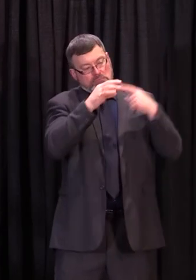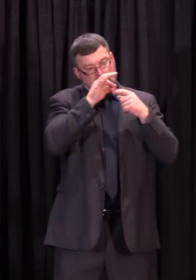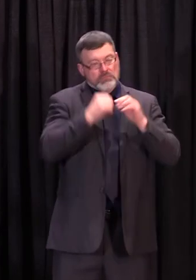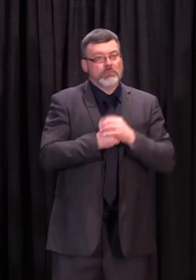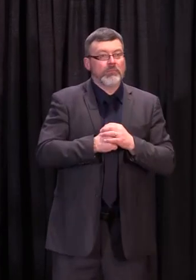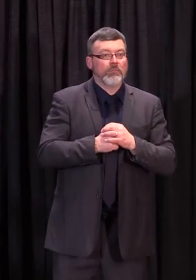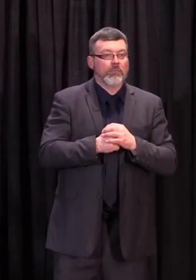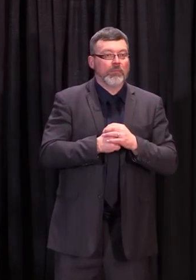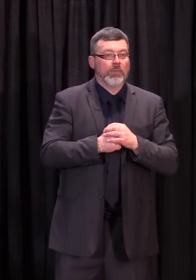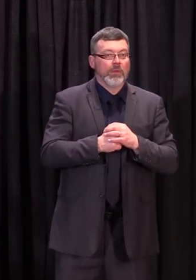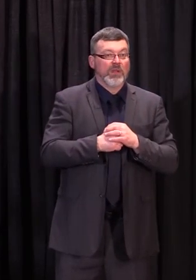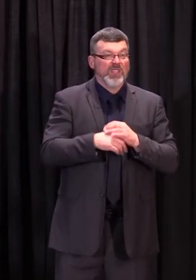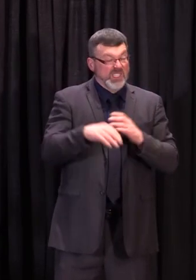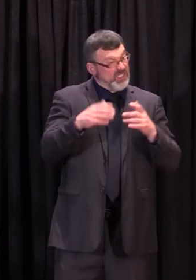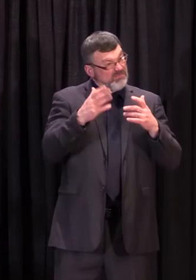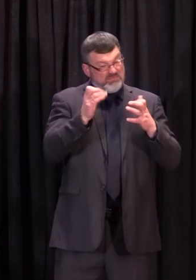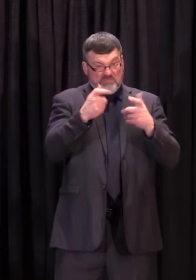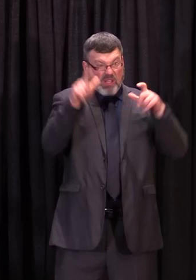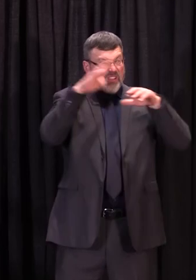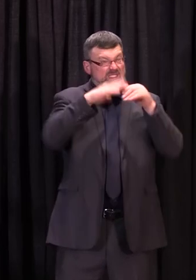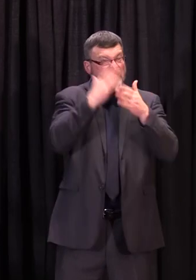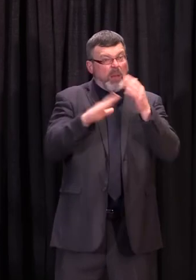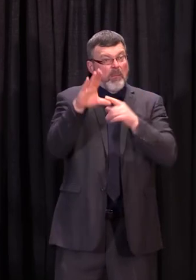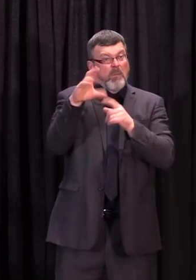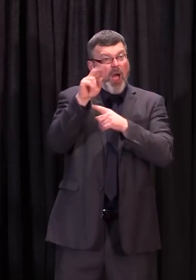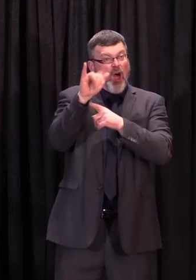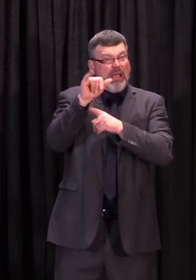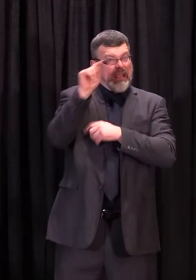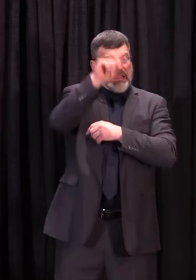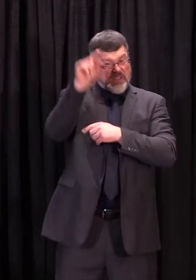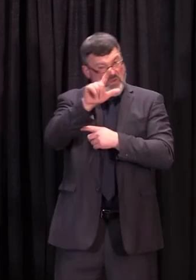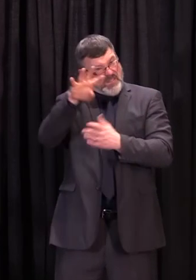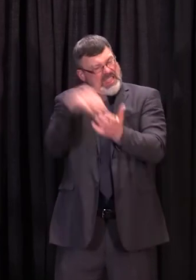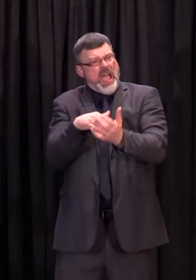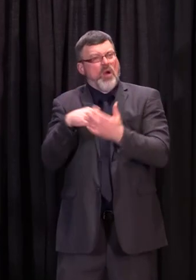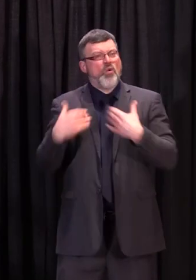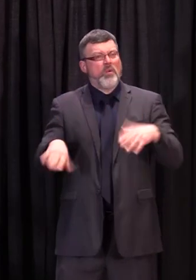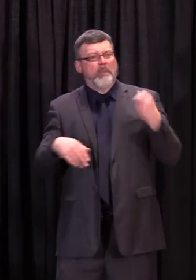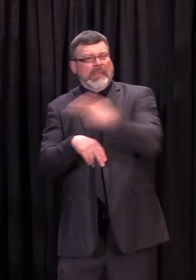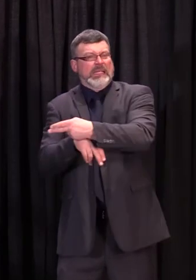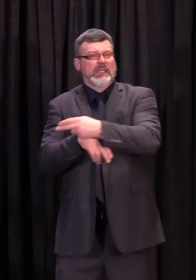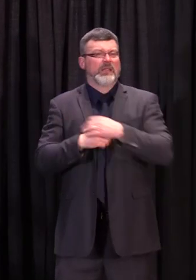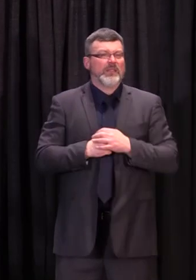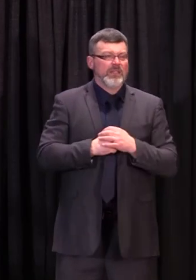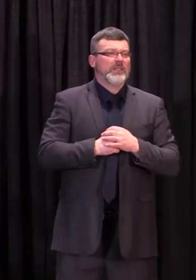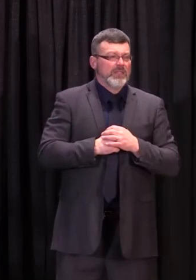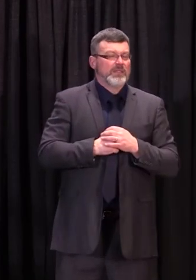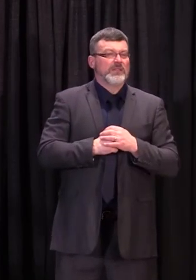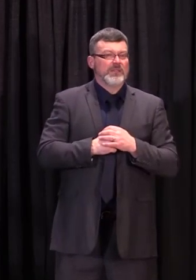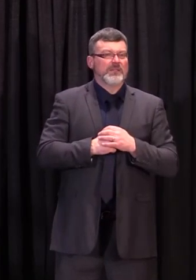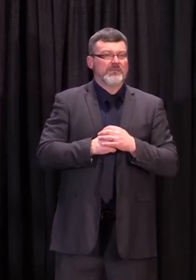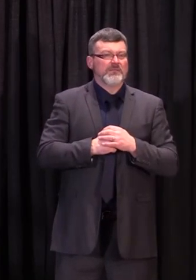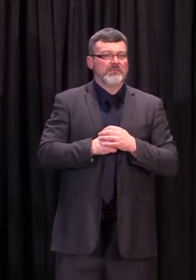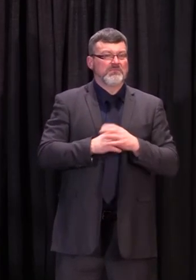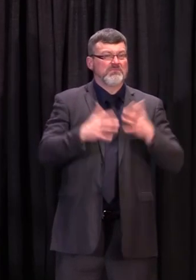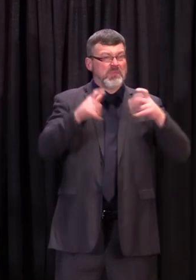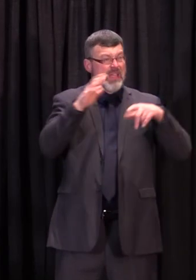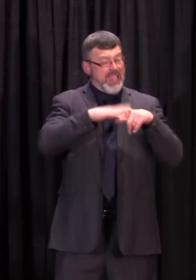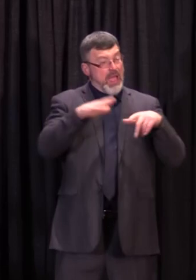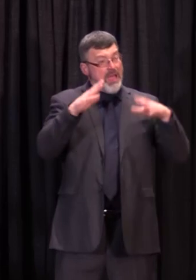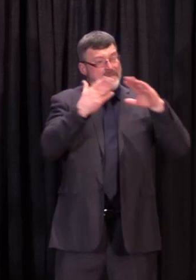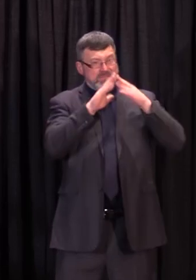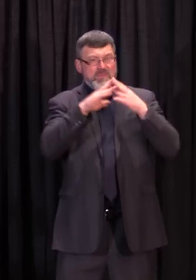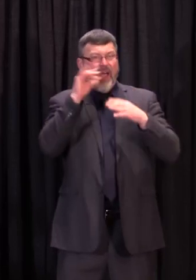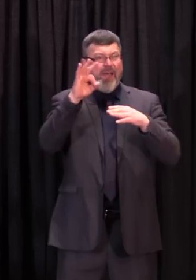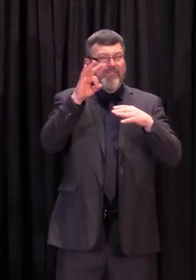counties. It's greater than the populations of Williamstown, Johnson, Highgate, Heartland, Pownall, Underhill,